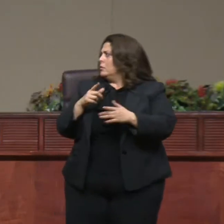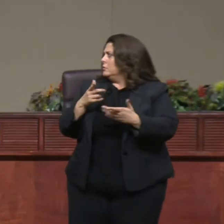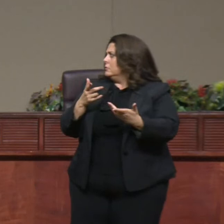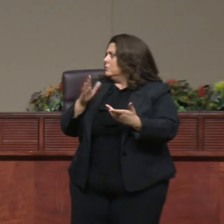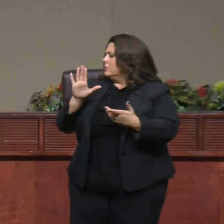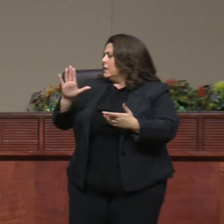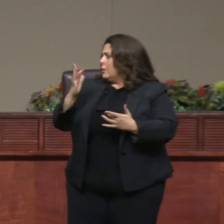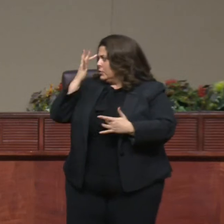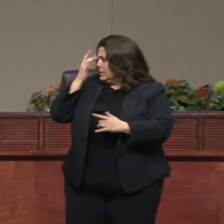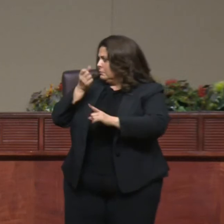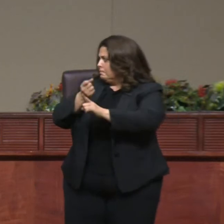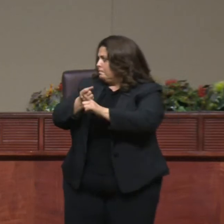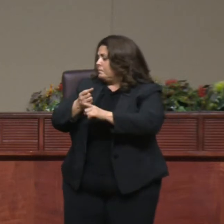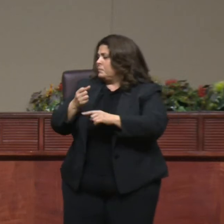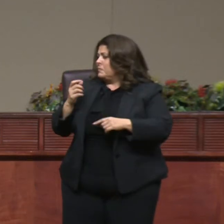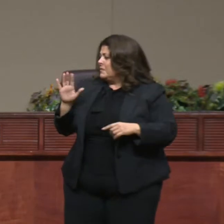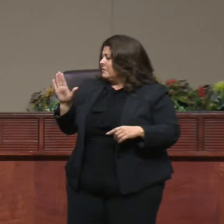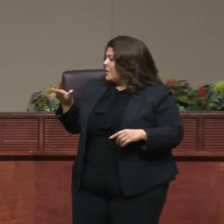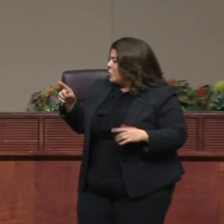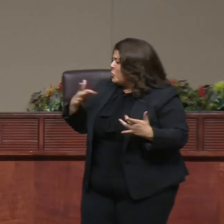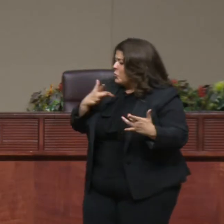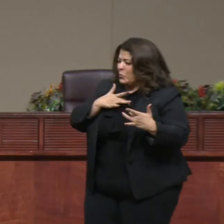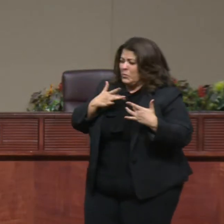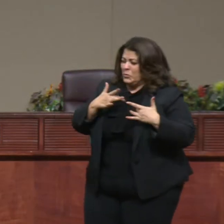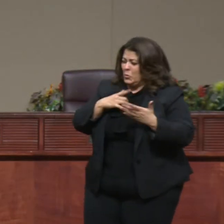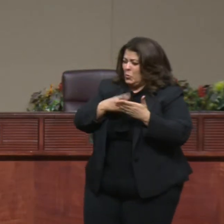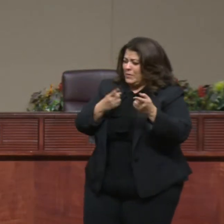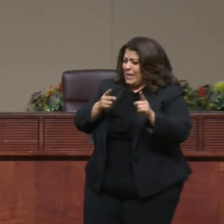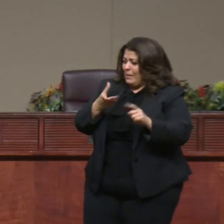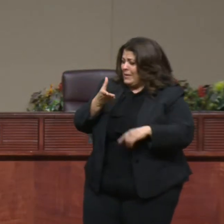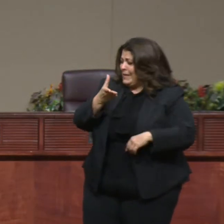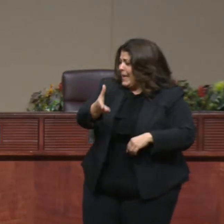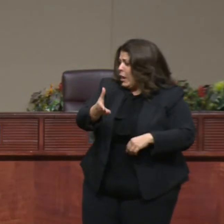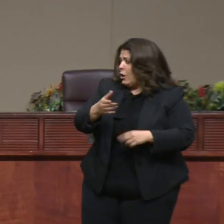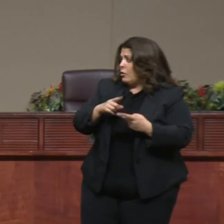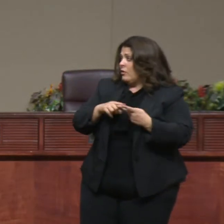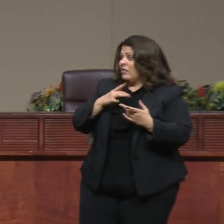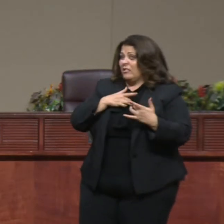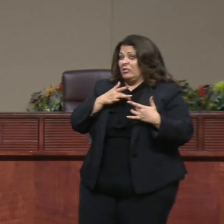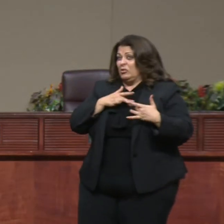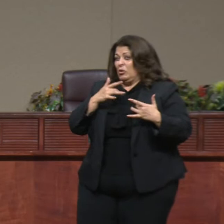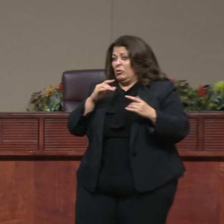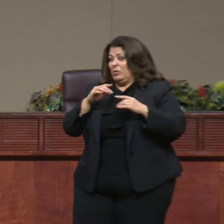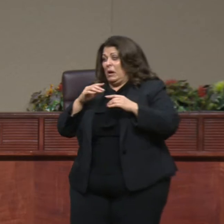on there or concerns about any outbreaks any other places right now?